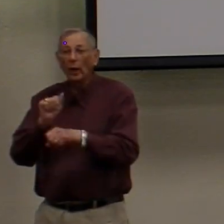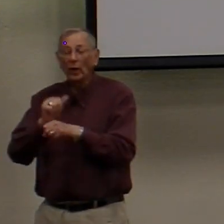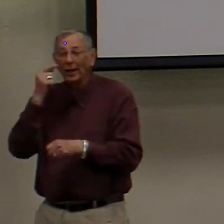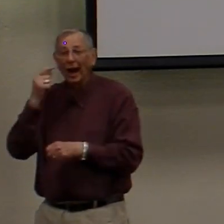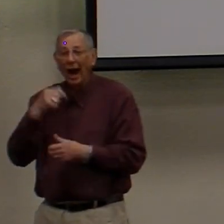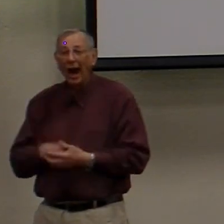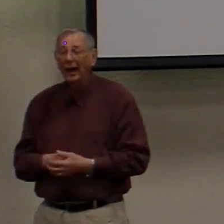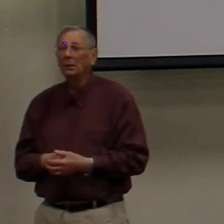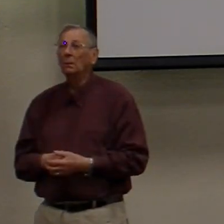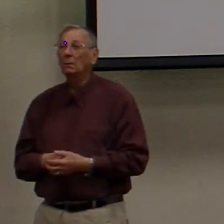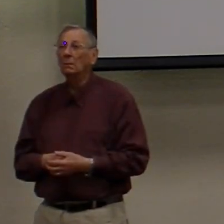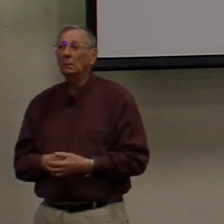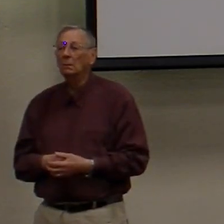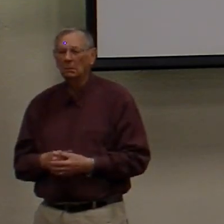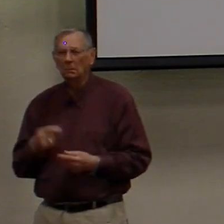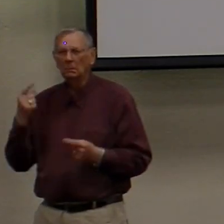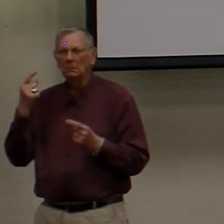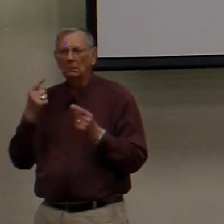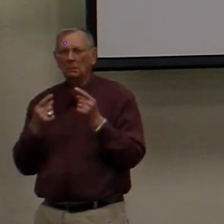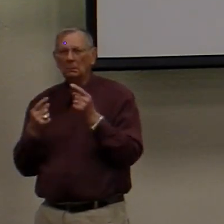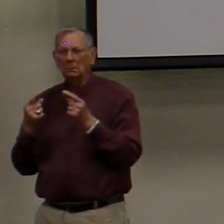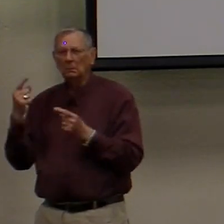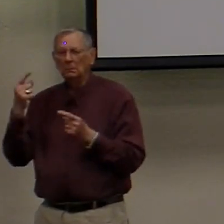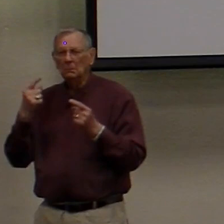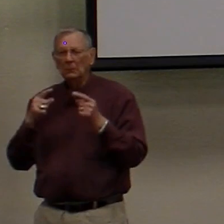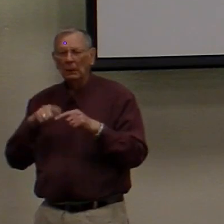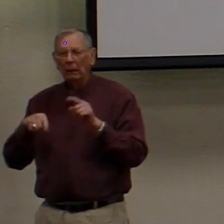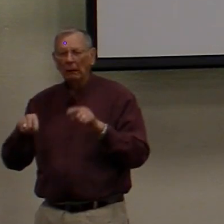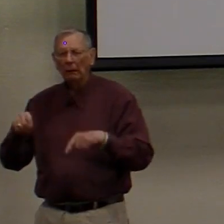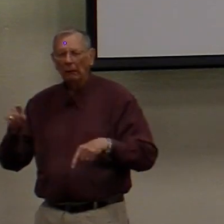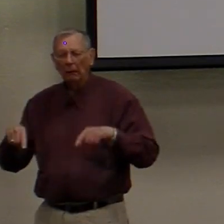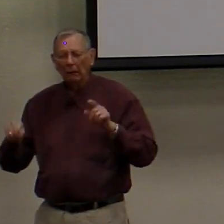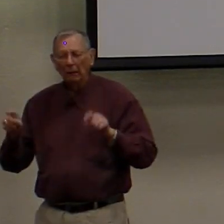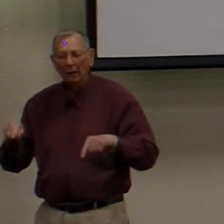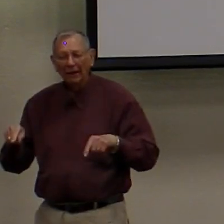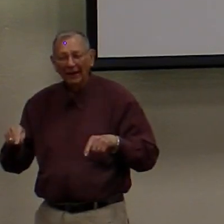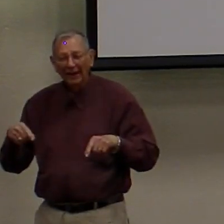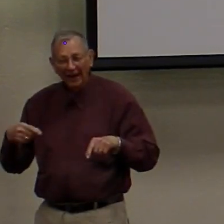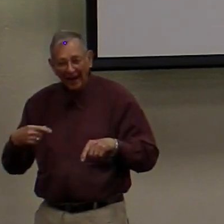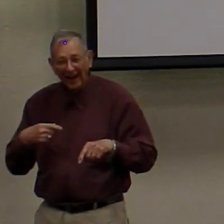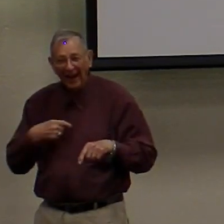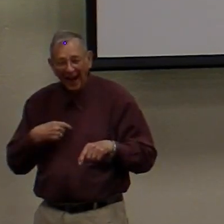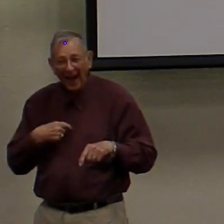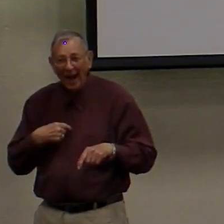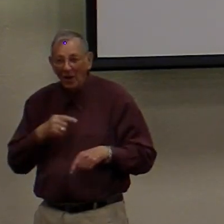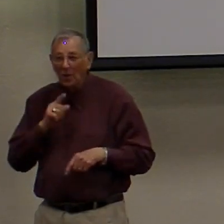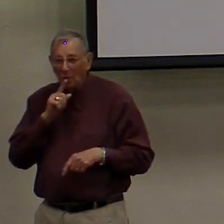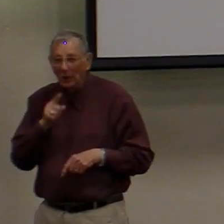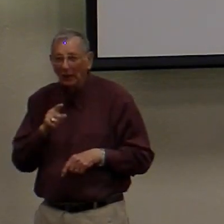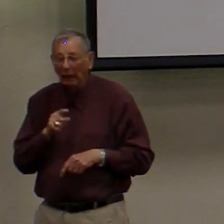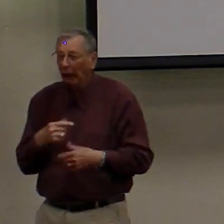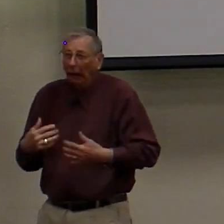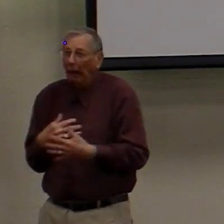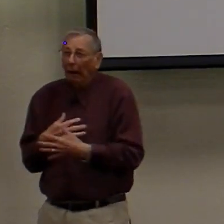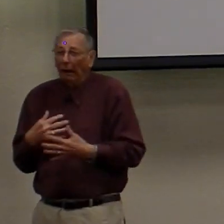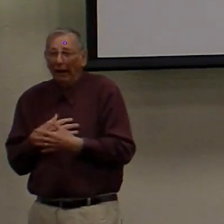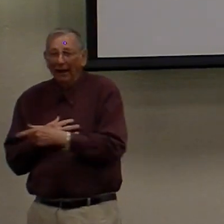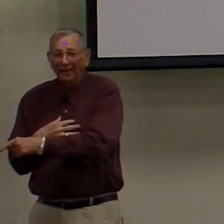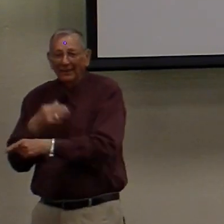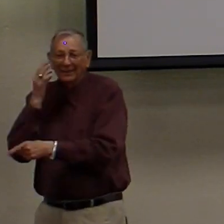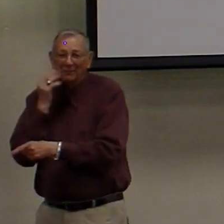eyes. And I started thinking all these various things, and I was really dreading this